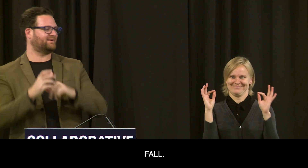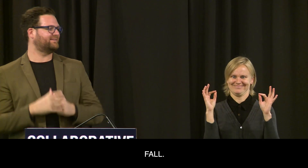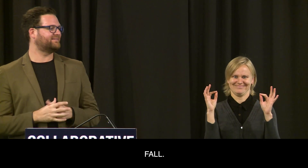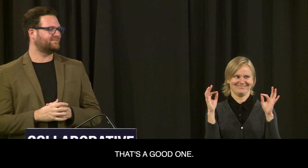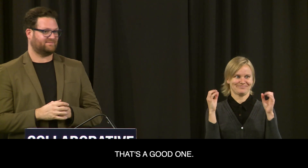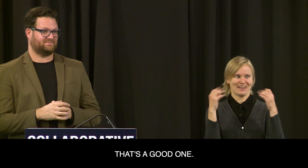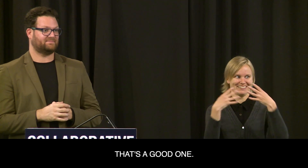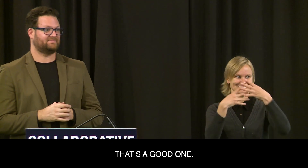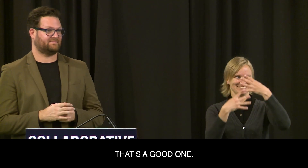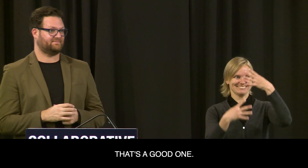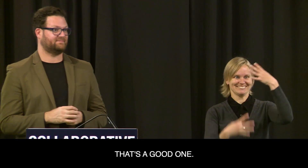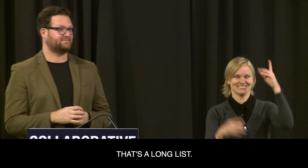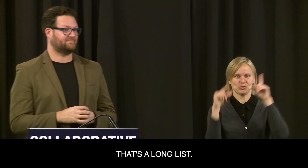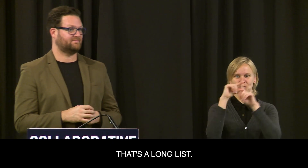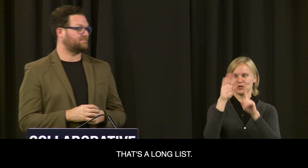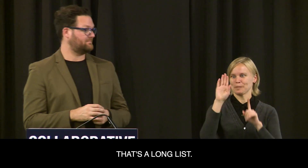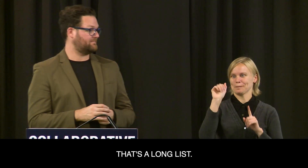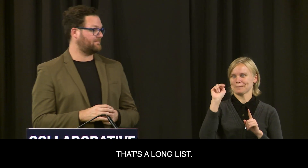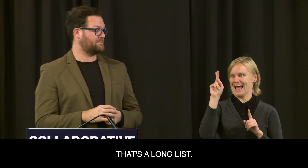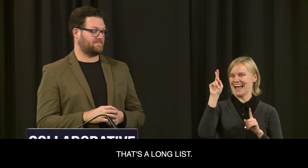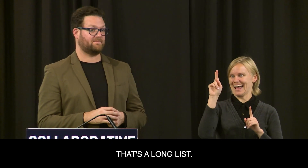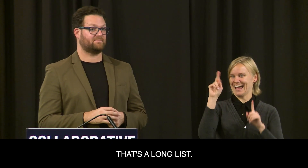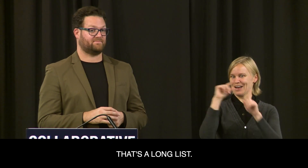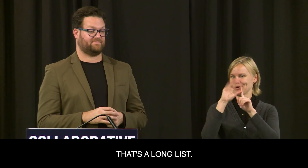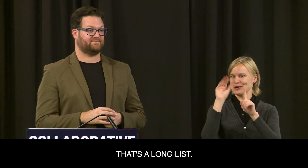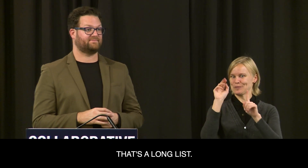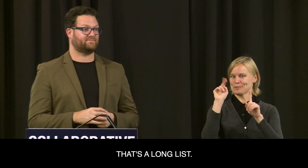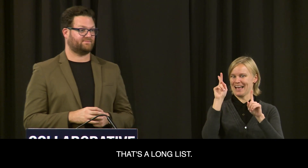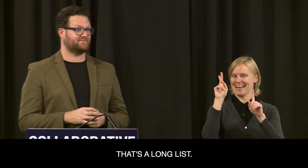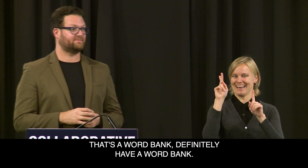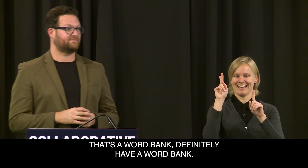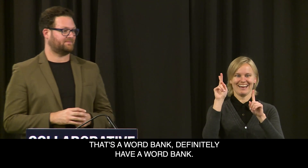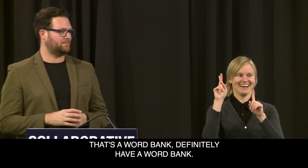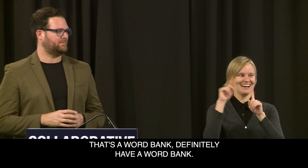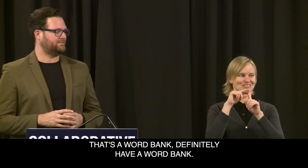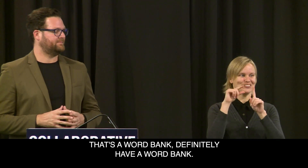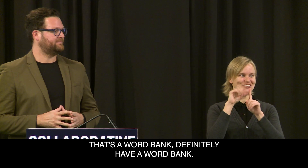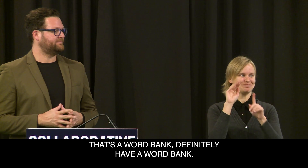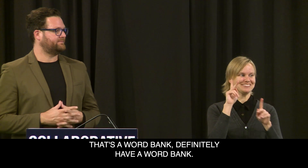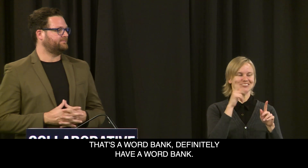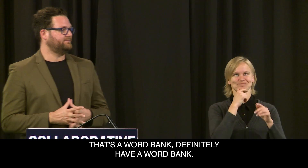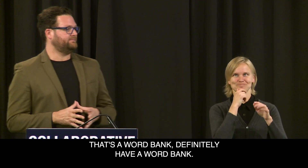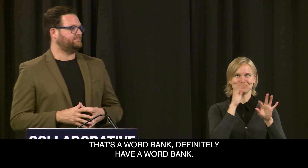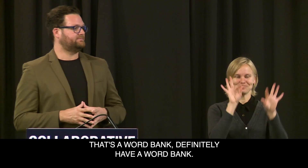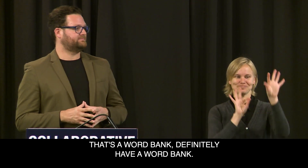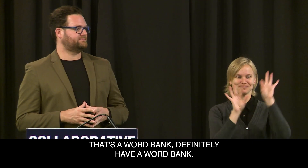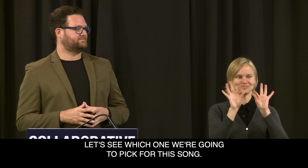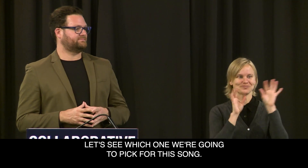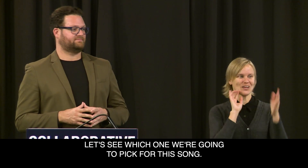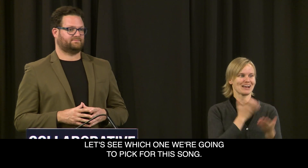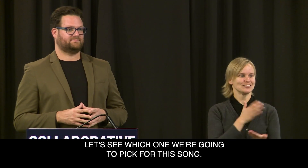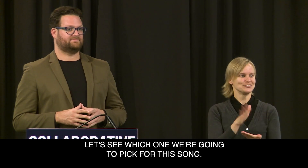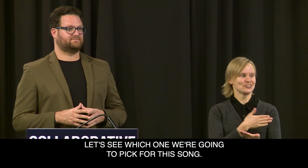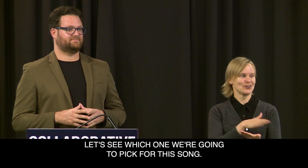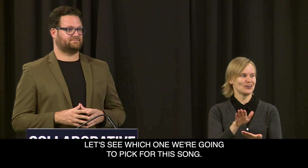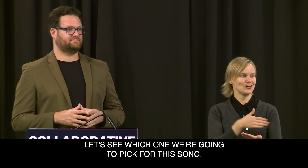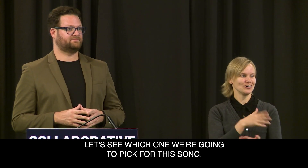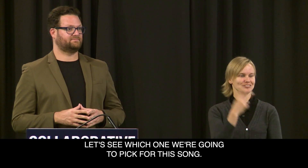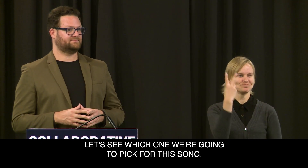Fall. That's a good one. There's a long list. As a word bank, definitely have a word bank. Let's see which one we're going to pick for this